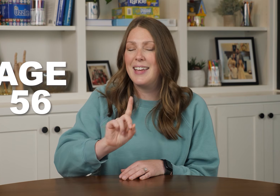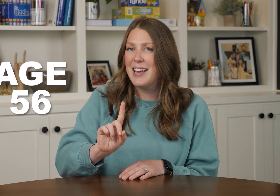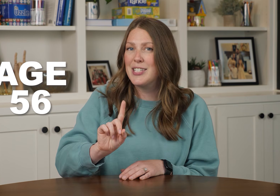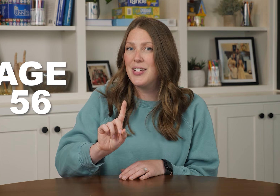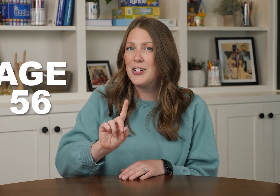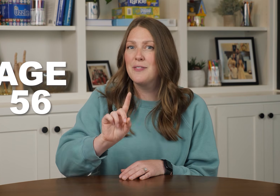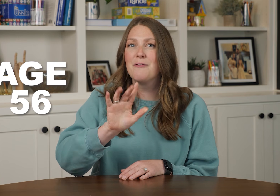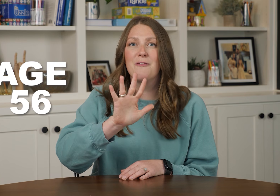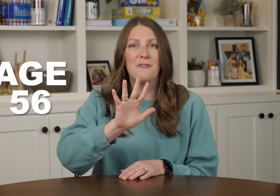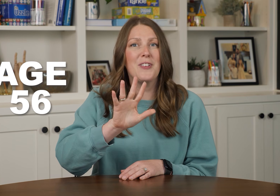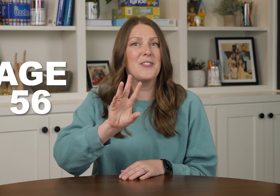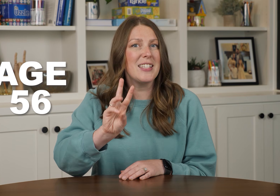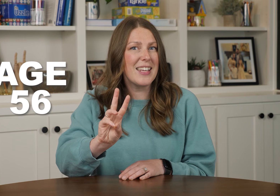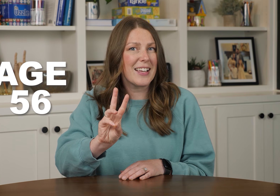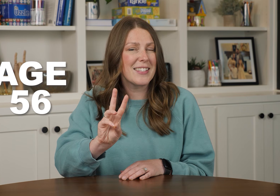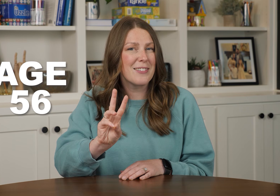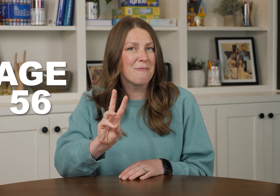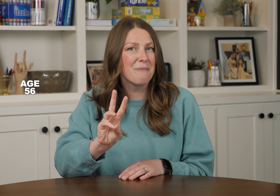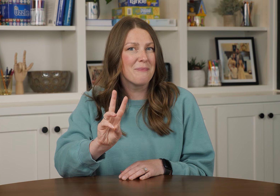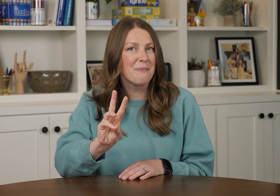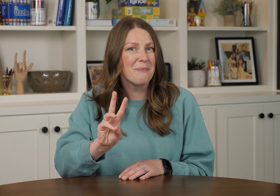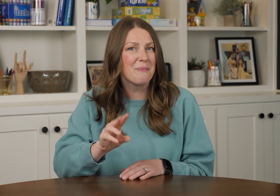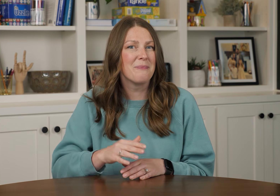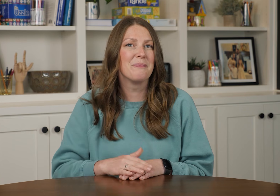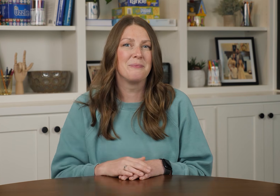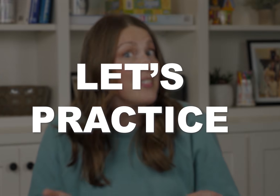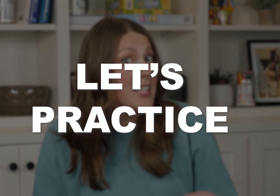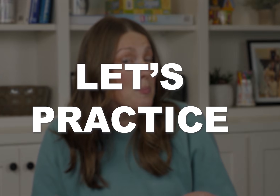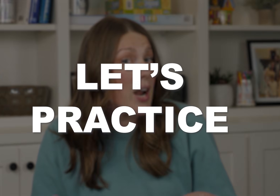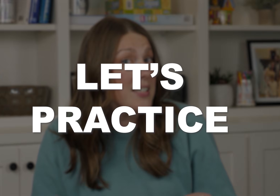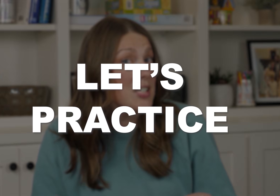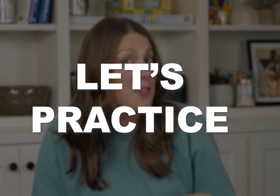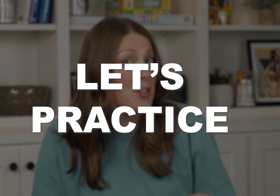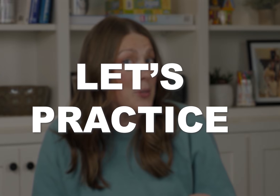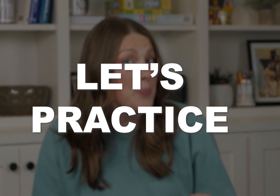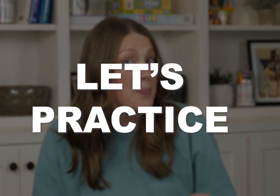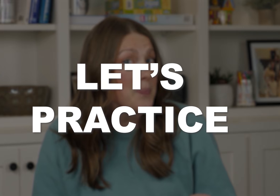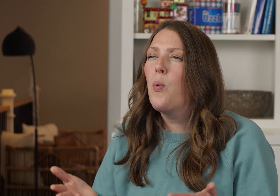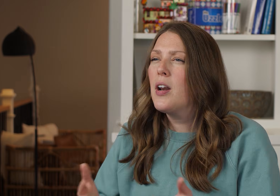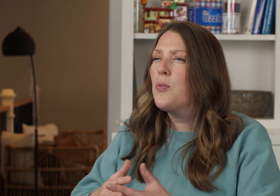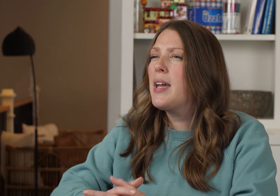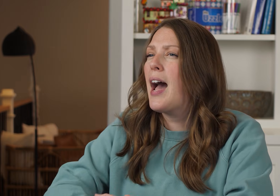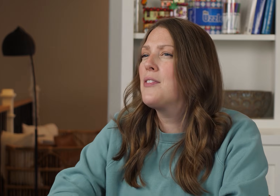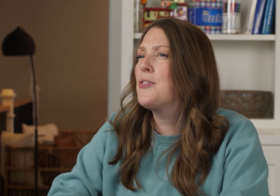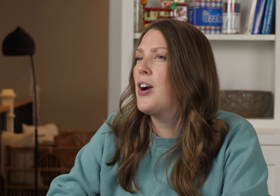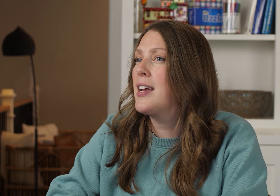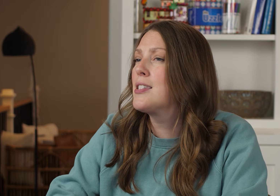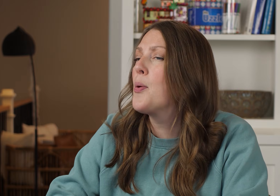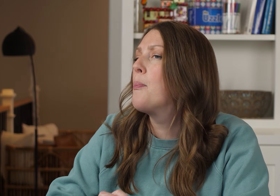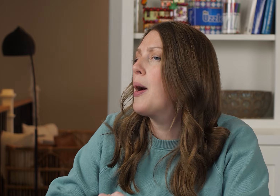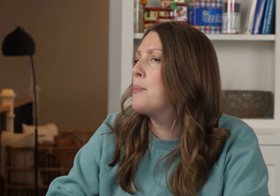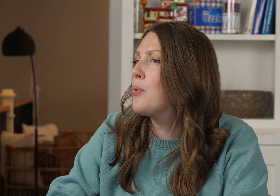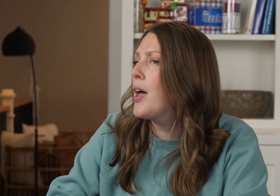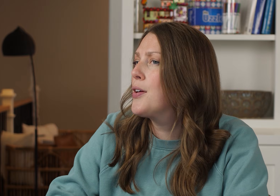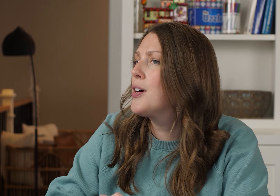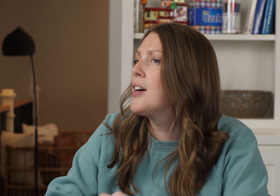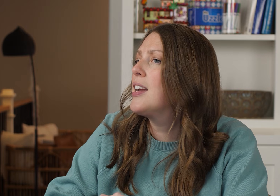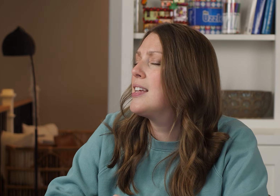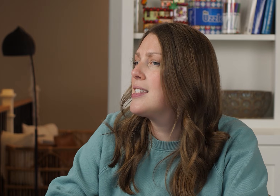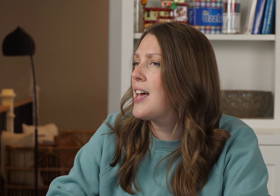index finger 56. Let's practice a few. What if we have the phrase, my brother is